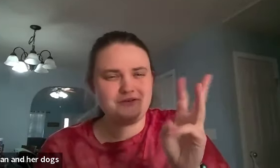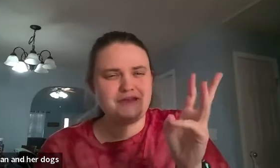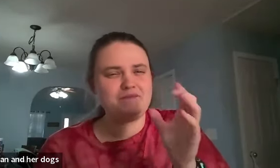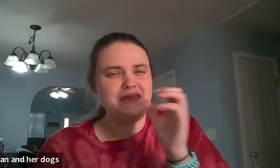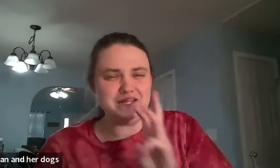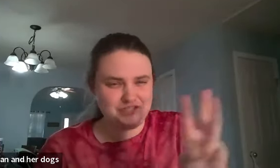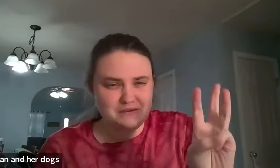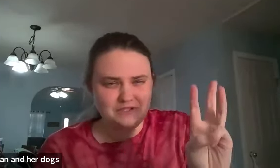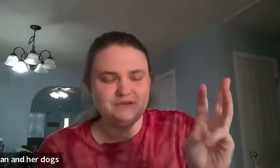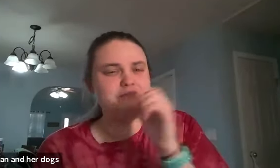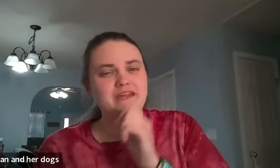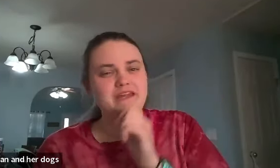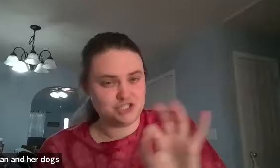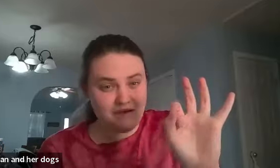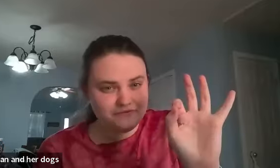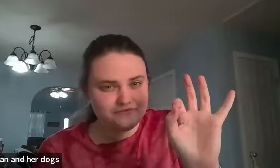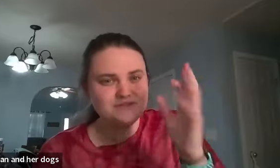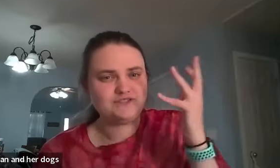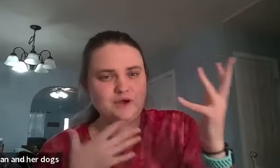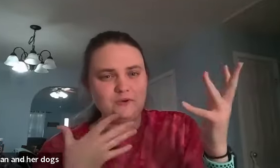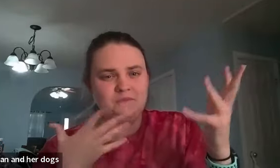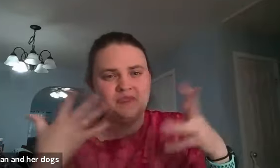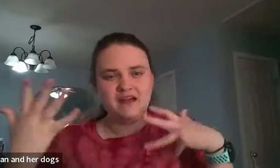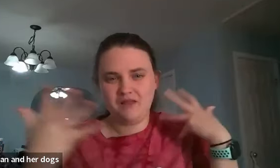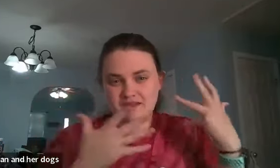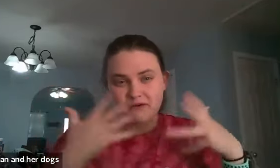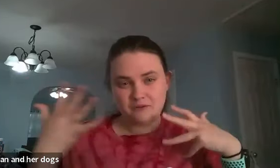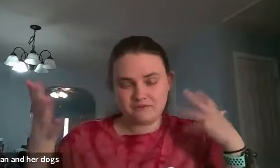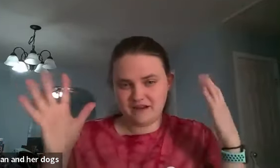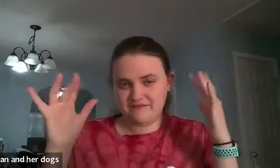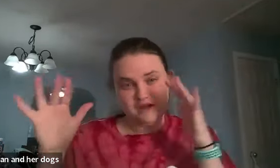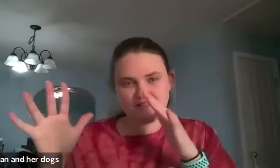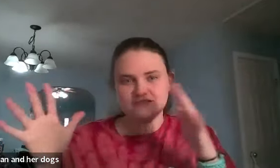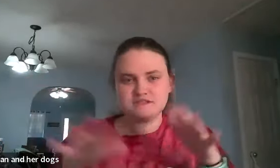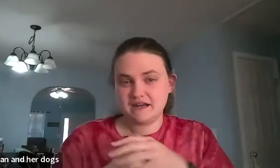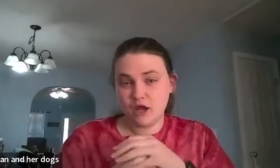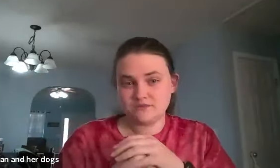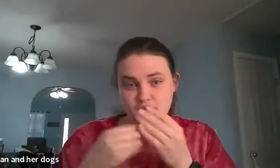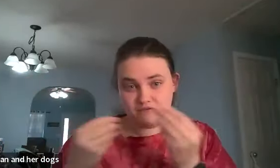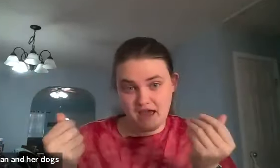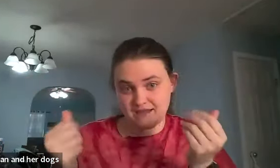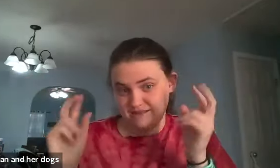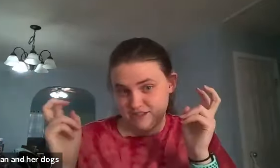you can't be age W, you can't be age F. So a lot of that will kind of context clues kind of help solve that